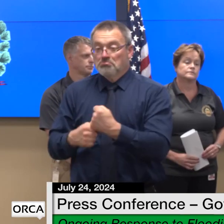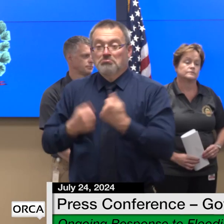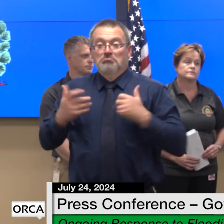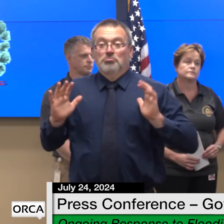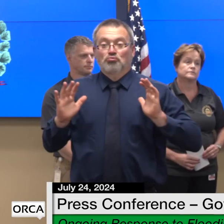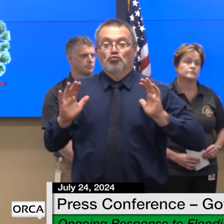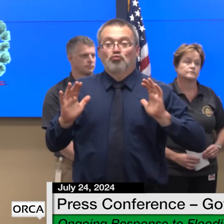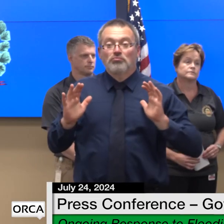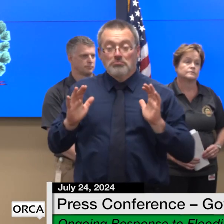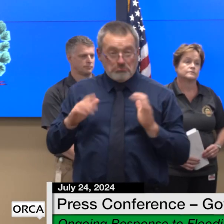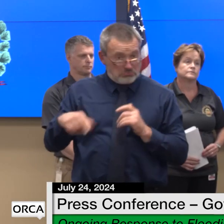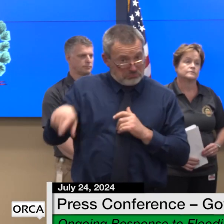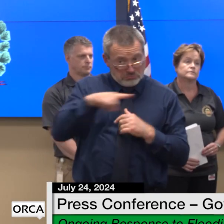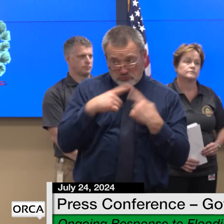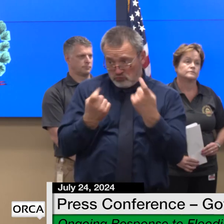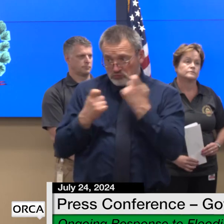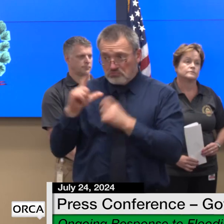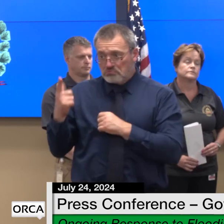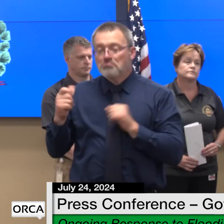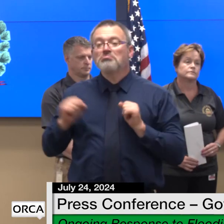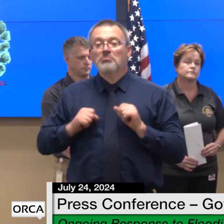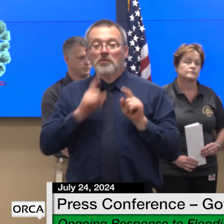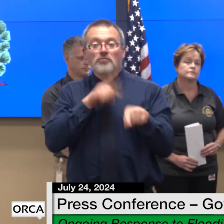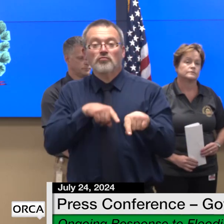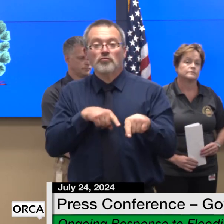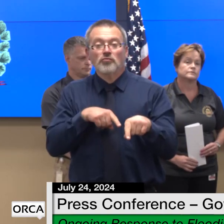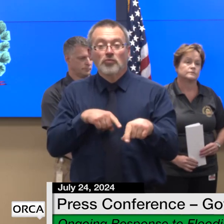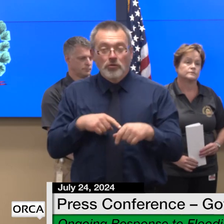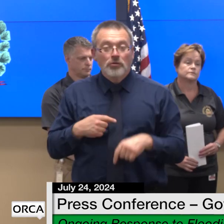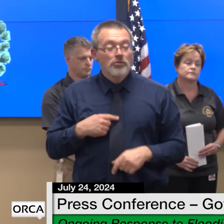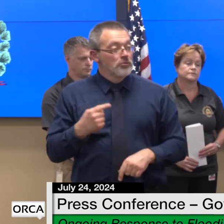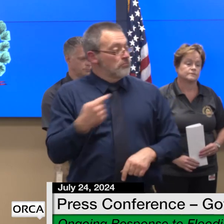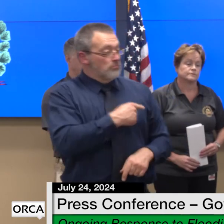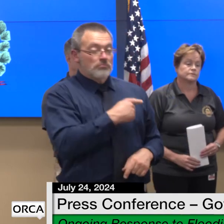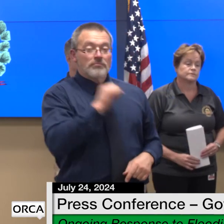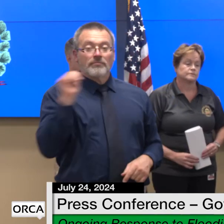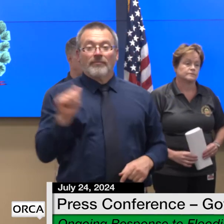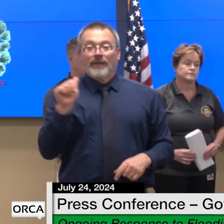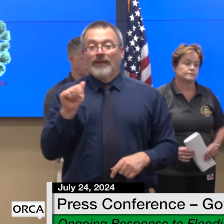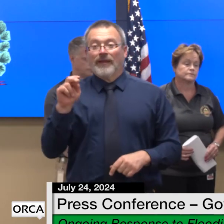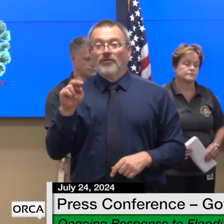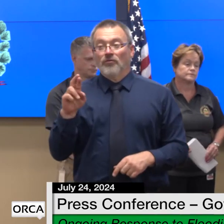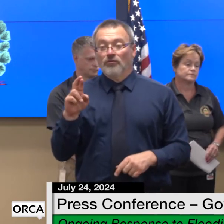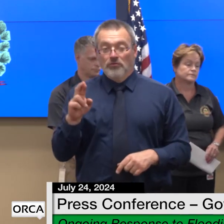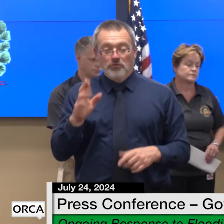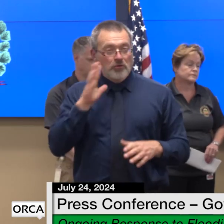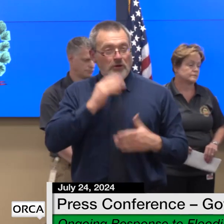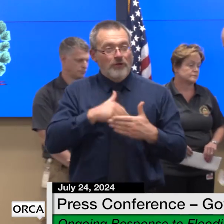questions, and now I would turn it over to A&R Secretary Moore. Thank you.